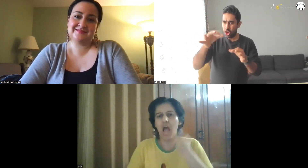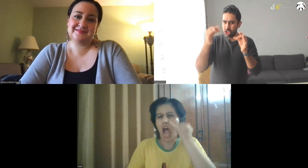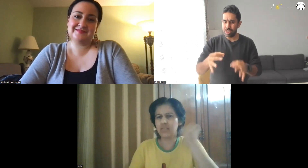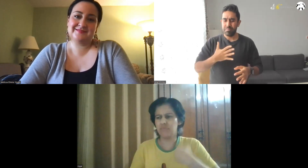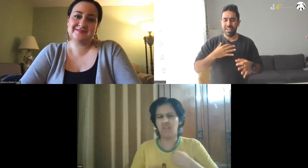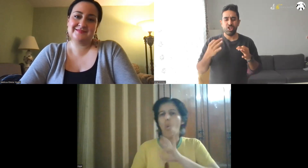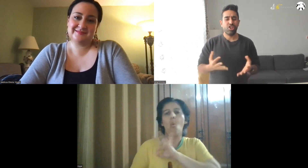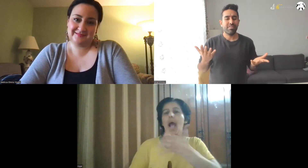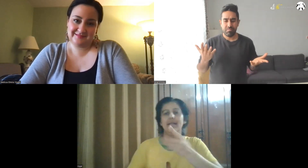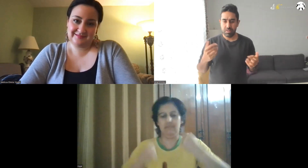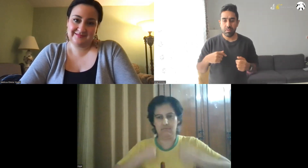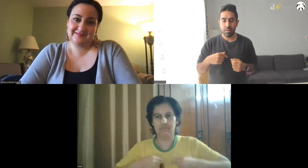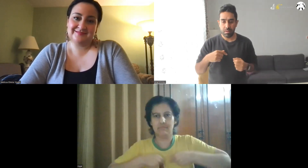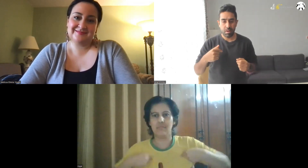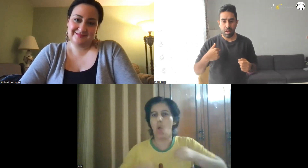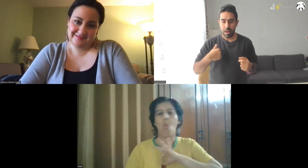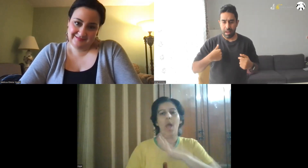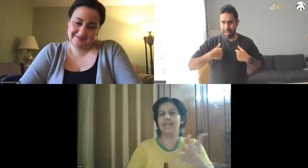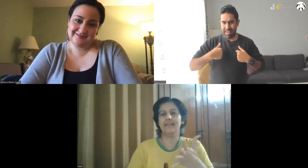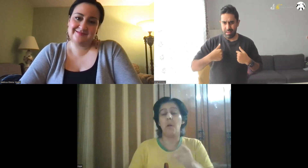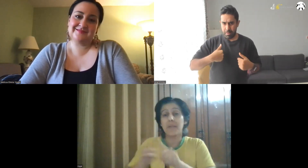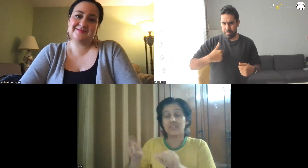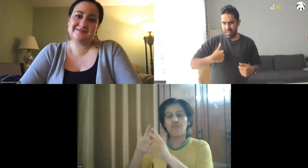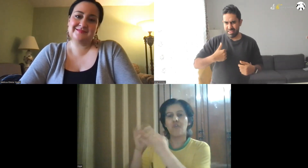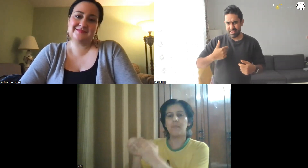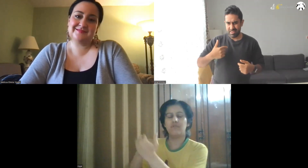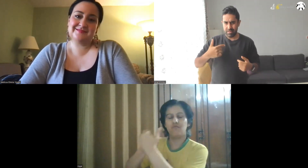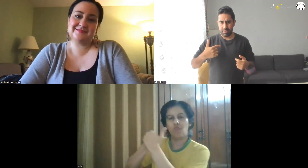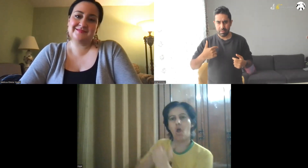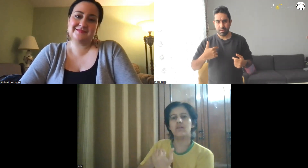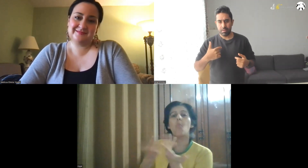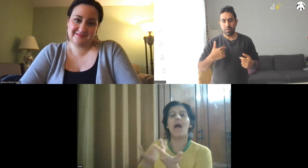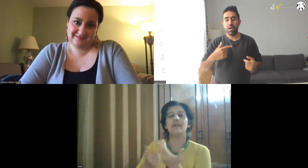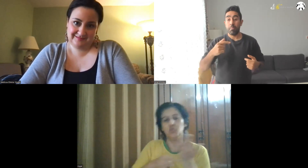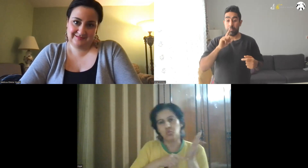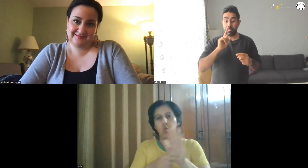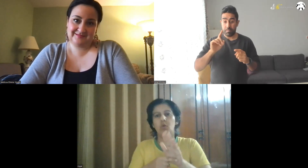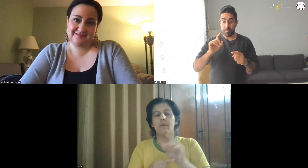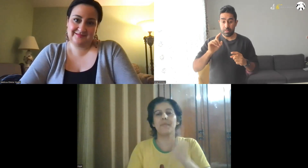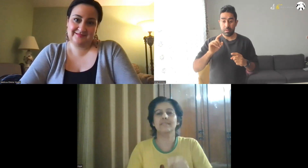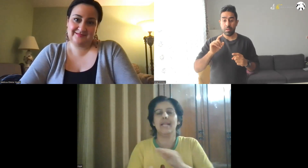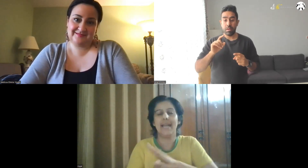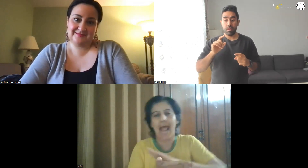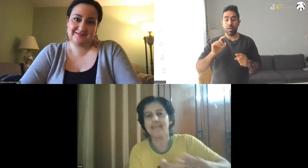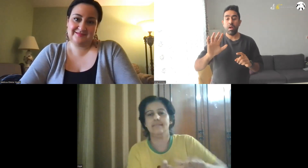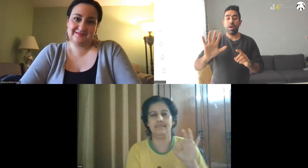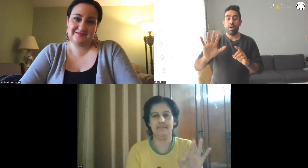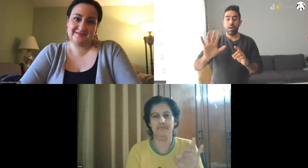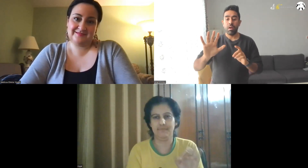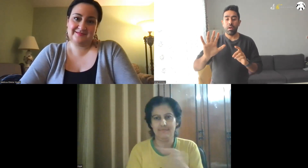You should cover your head, right? So that is the answer which made her stop. The fact is that they